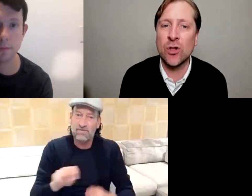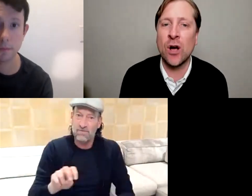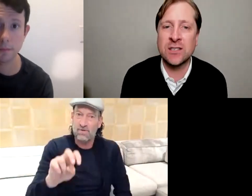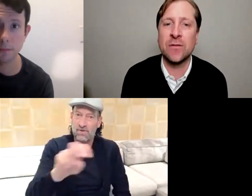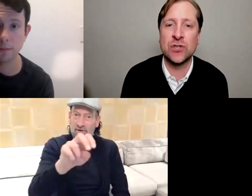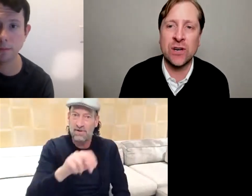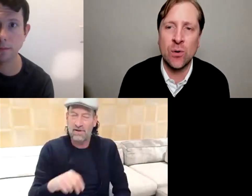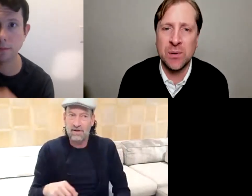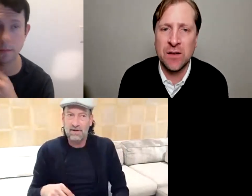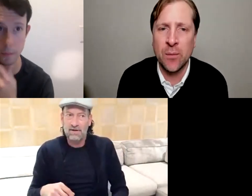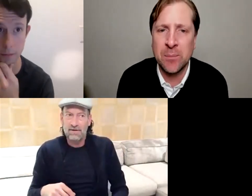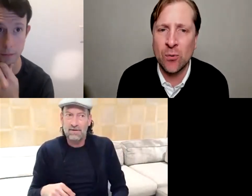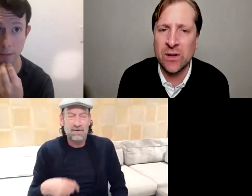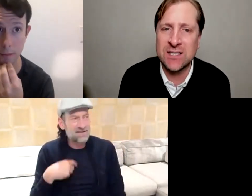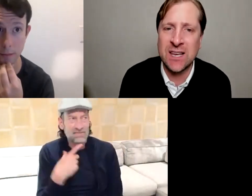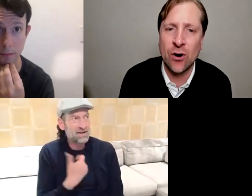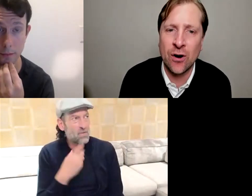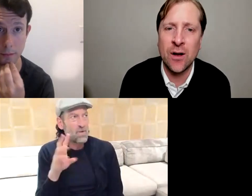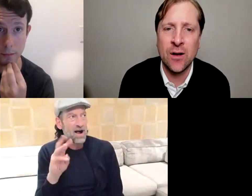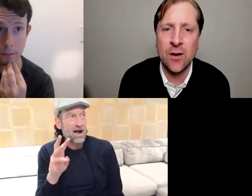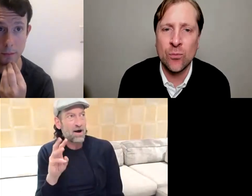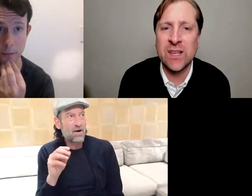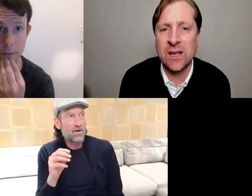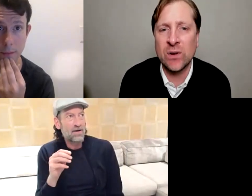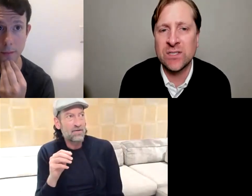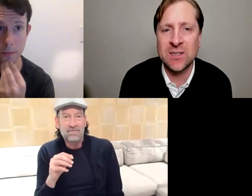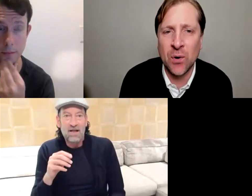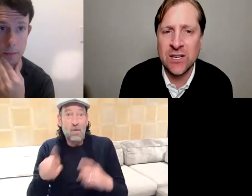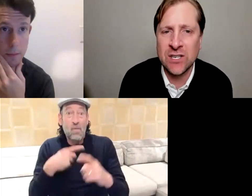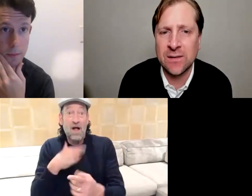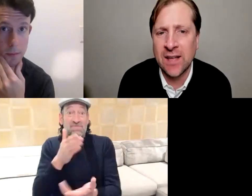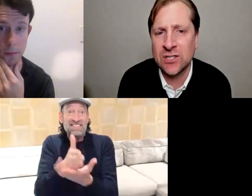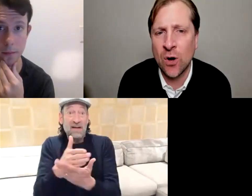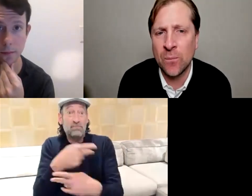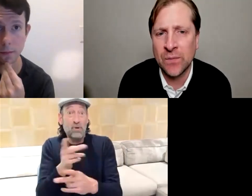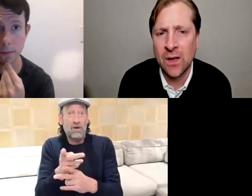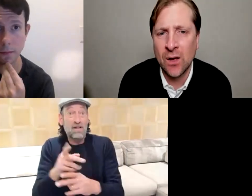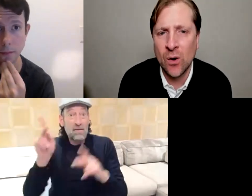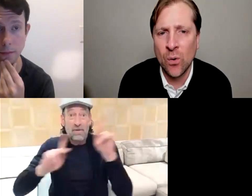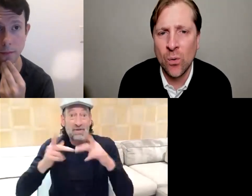what a long and tough journey it would be for me, but really seeing her really was an inspiration. And so